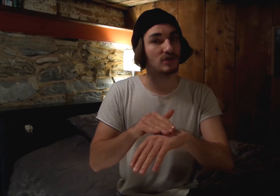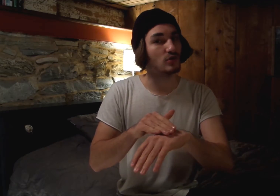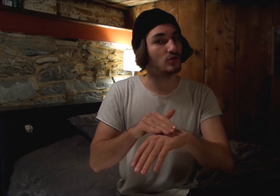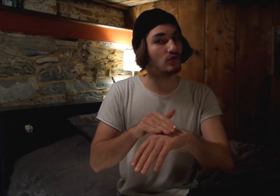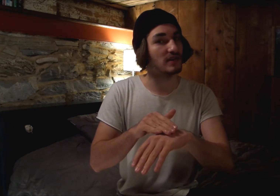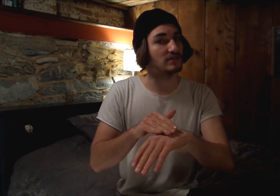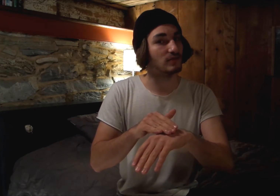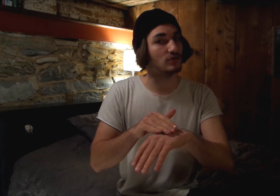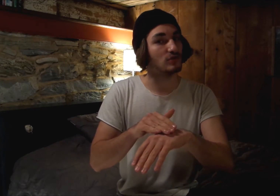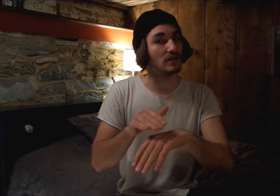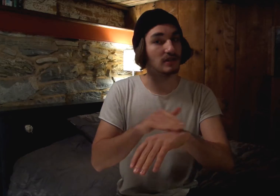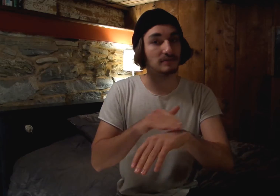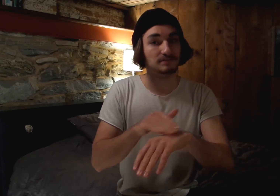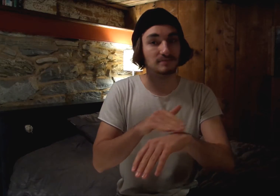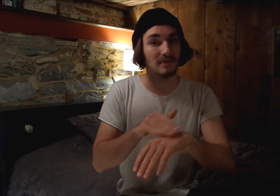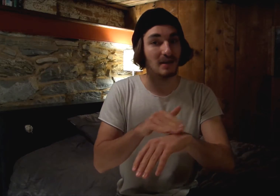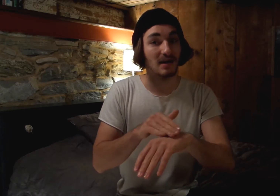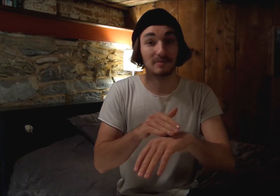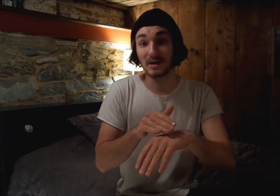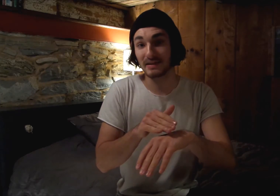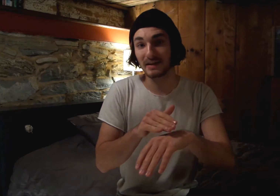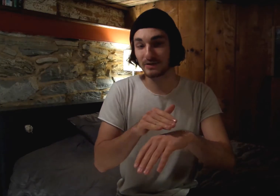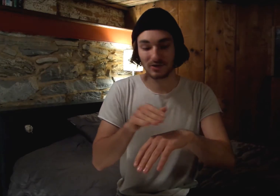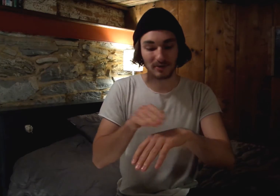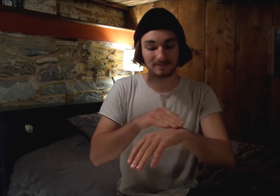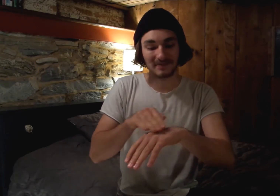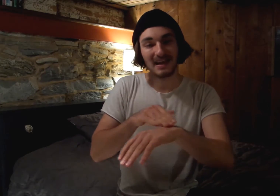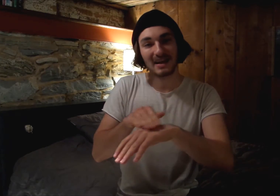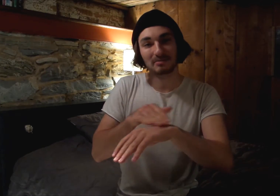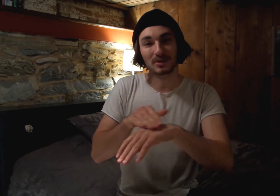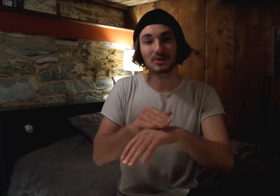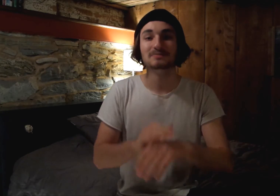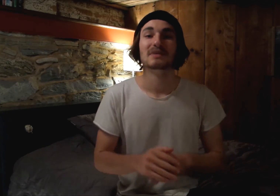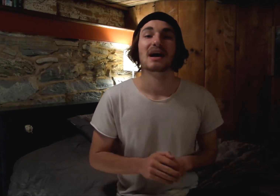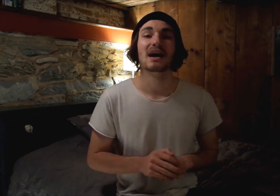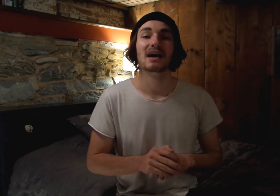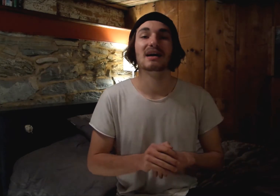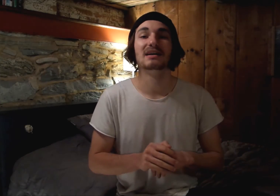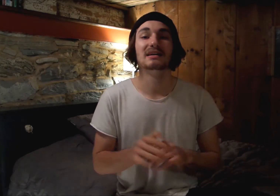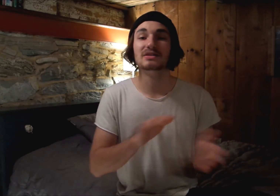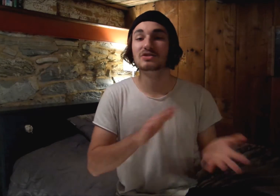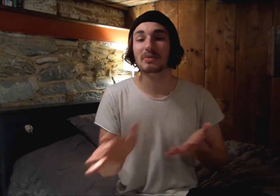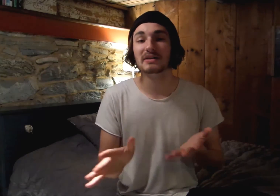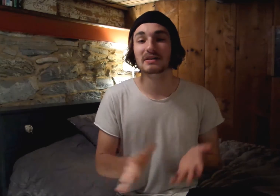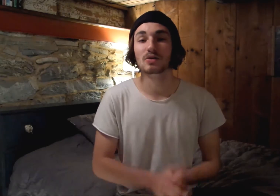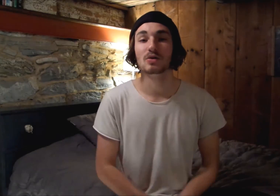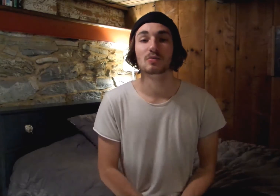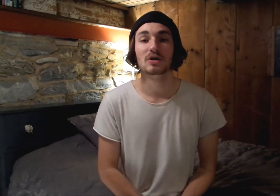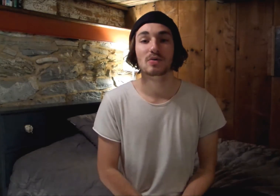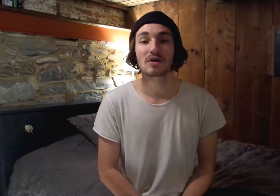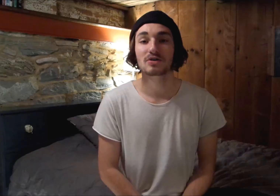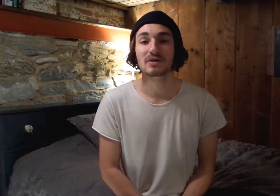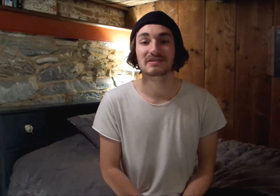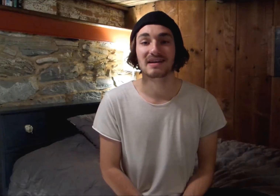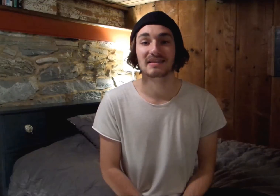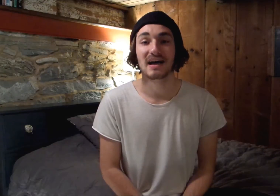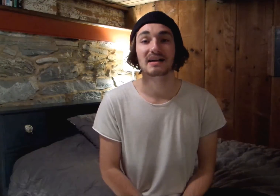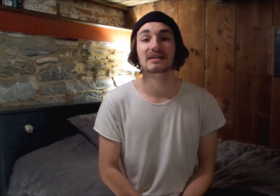know, the rest of Australia. I'm not there, so blue. Depending on where you are, you can sign that. In